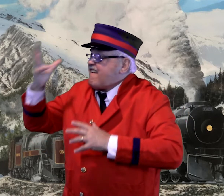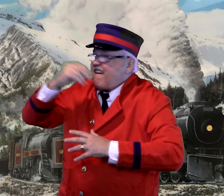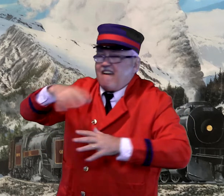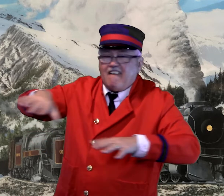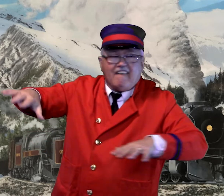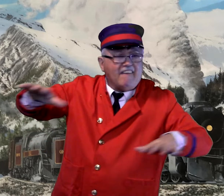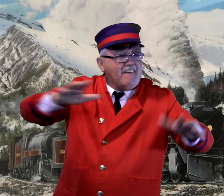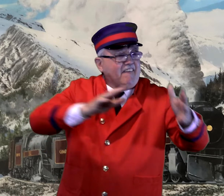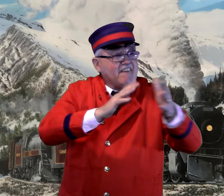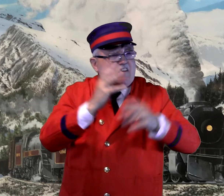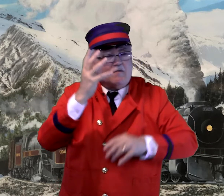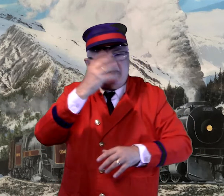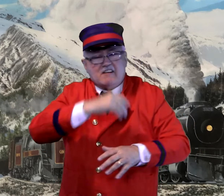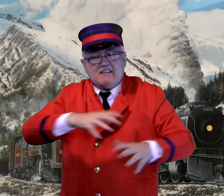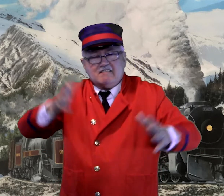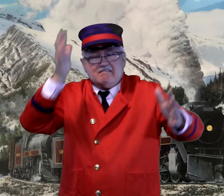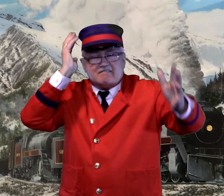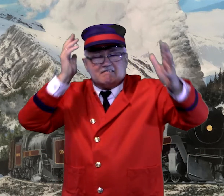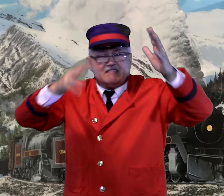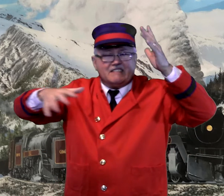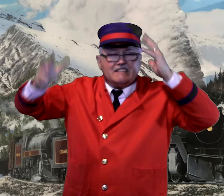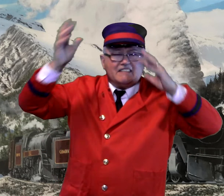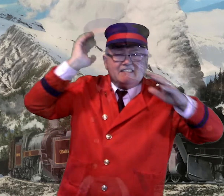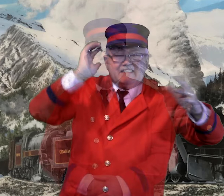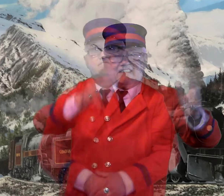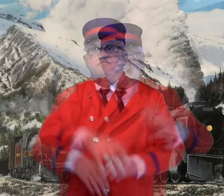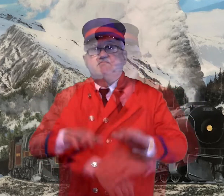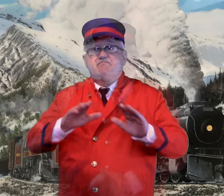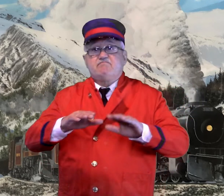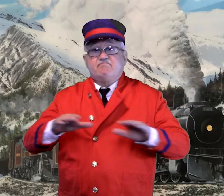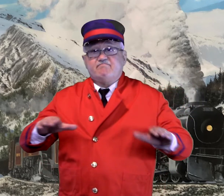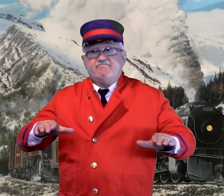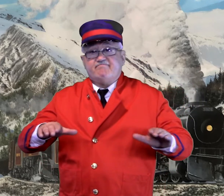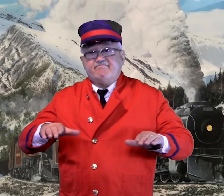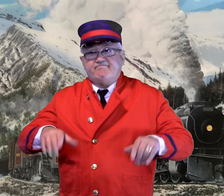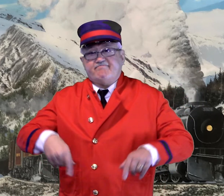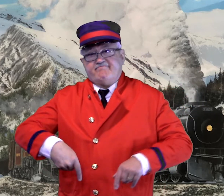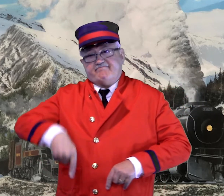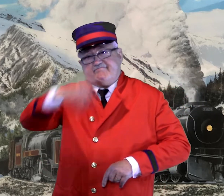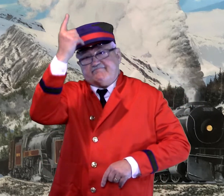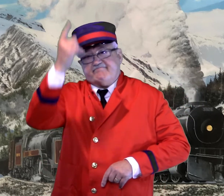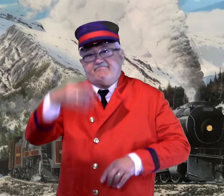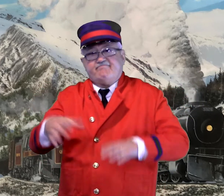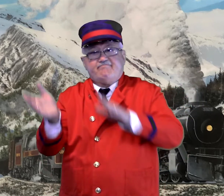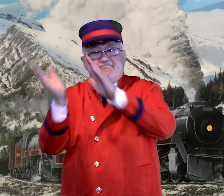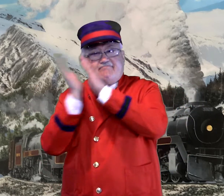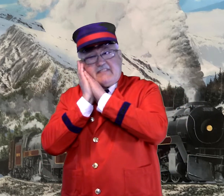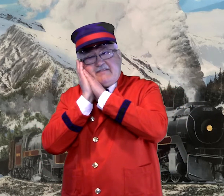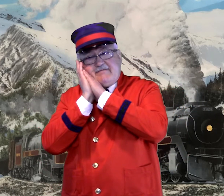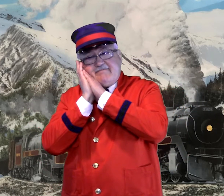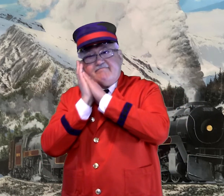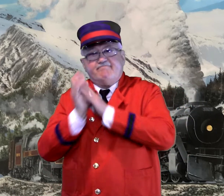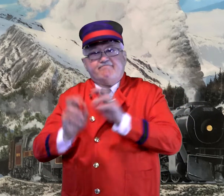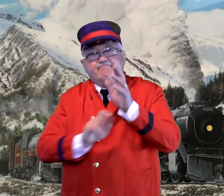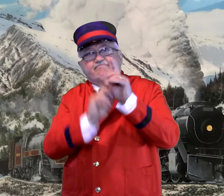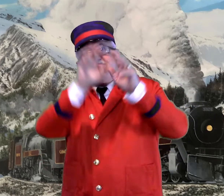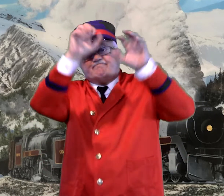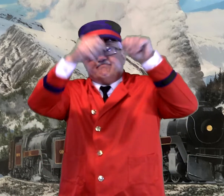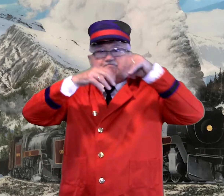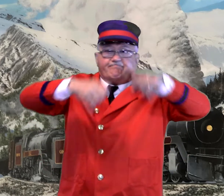would see people fishing, and it was wonderful. Eventually, on the trip, the children would be sent to bed. So they would climb